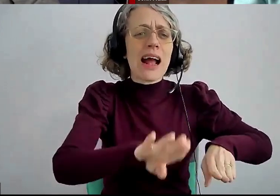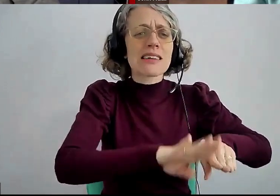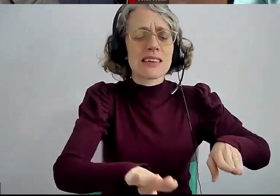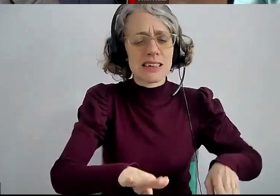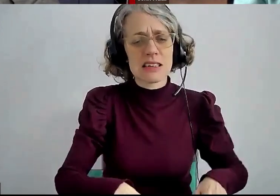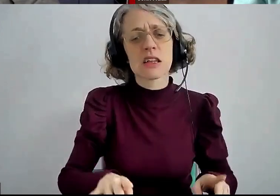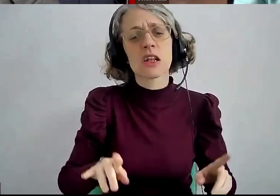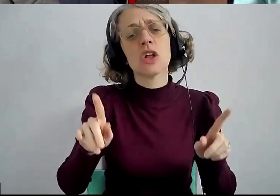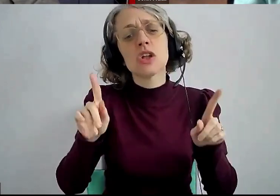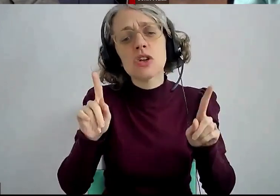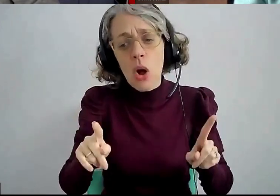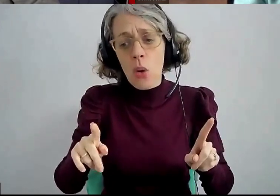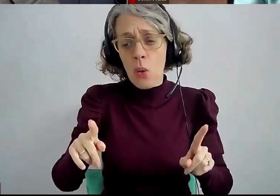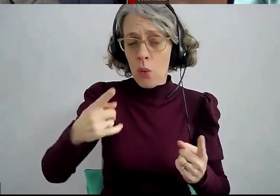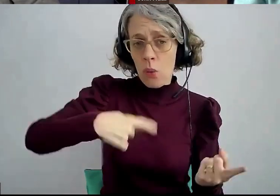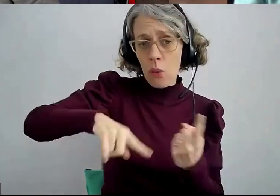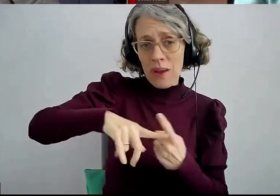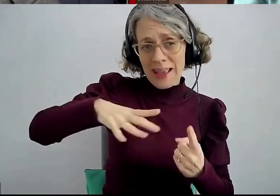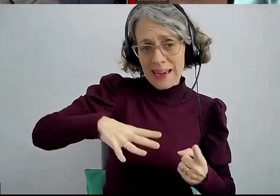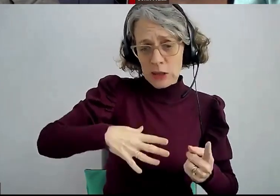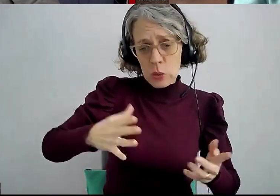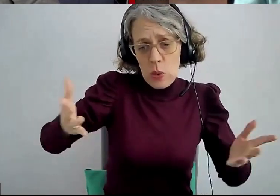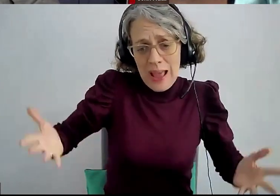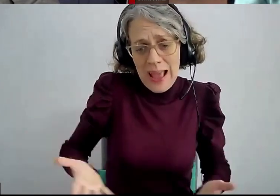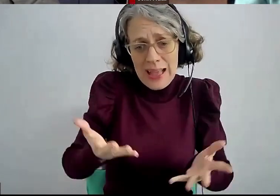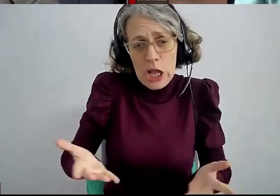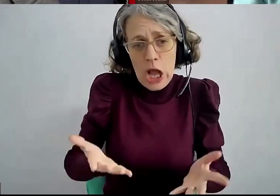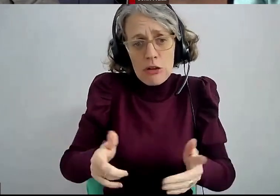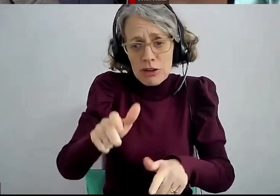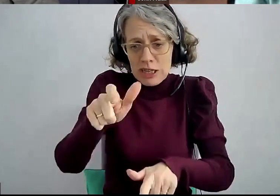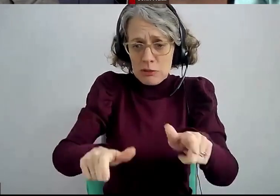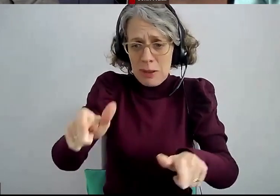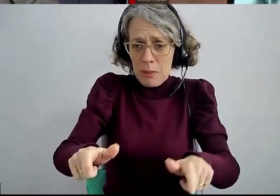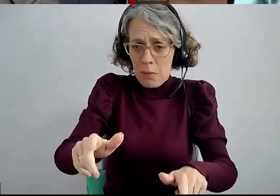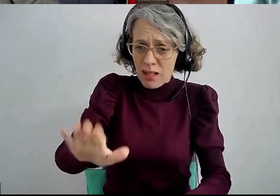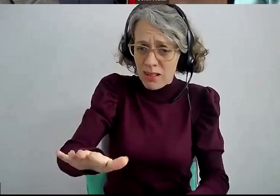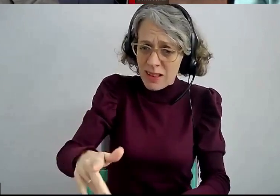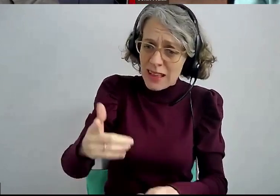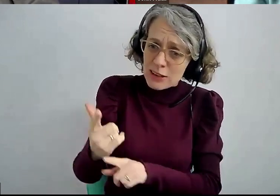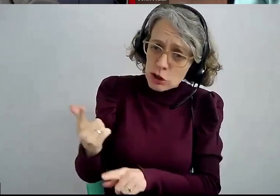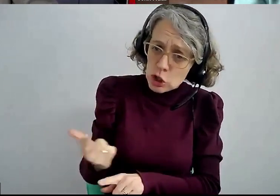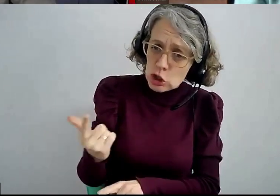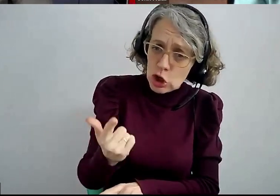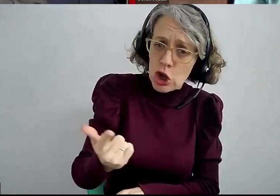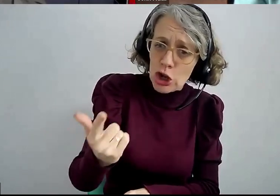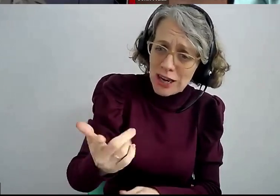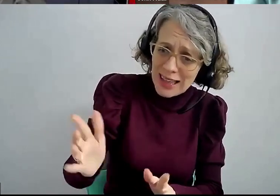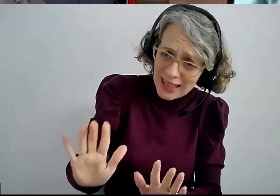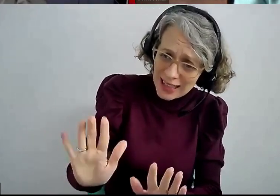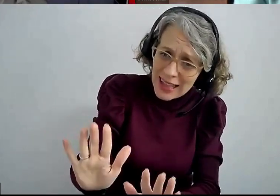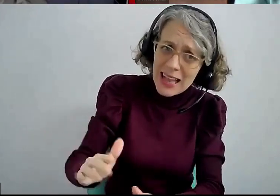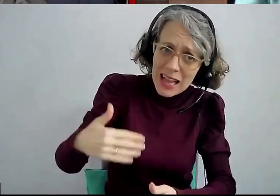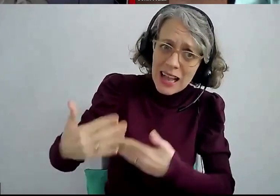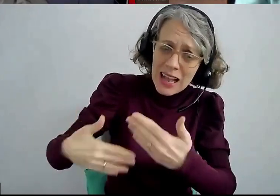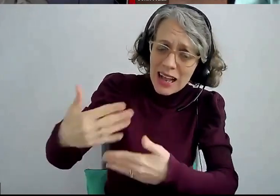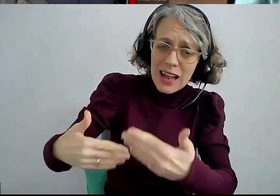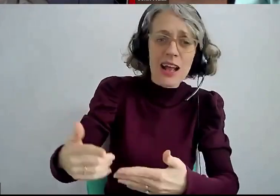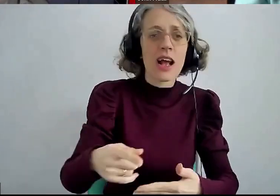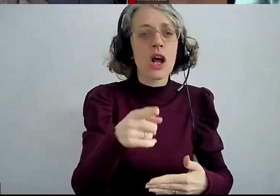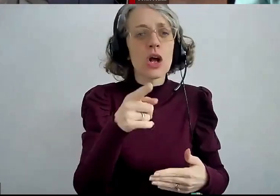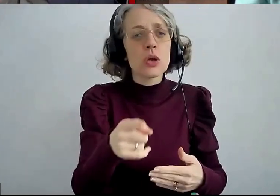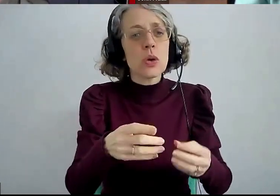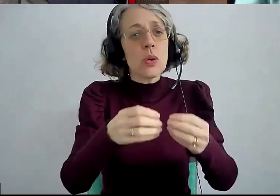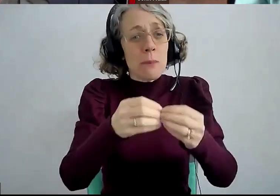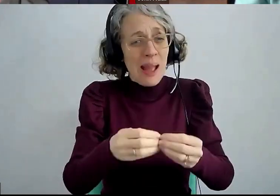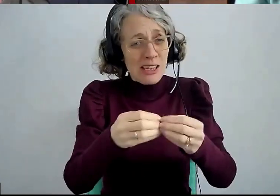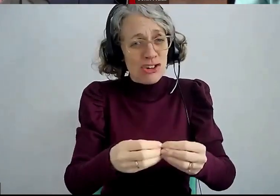to encourage people to say, this is a journey, you know. You mentioned